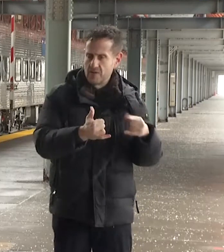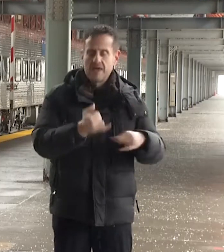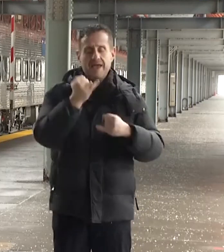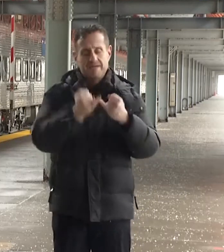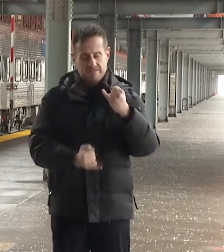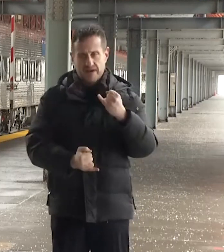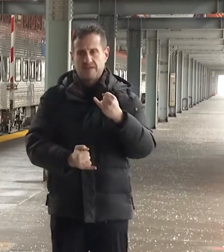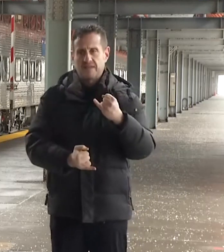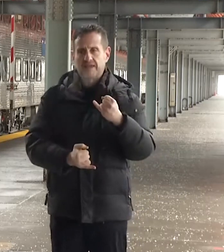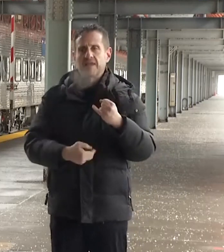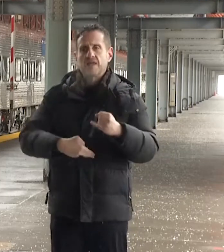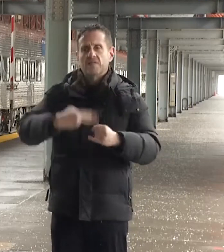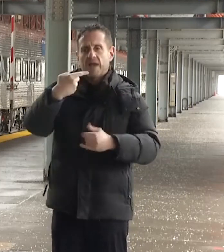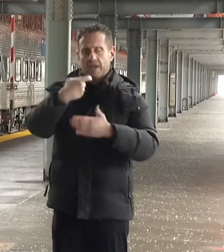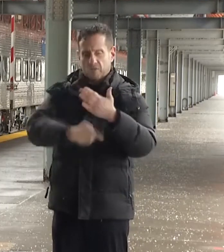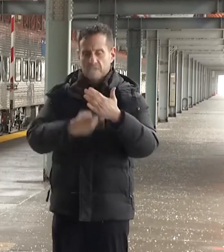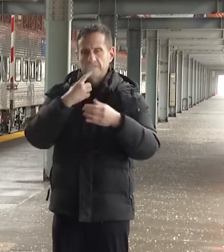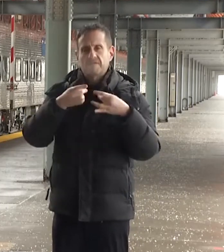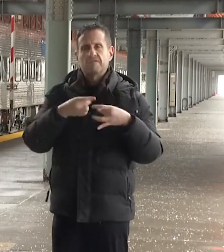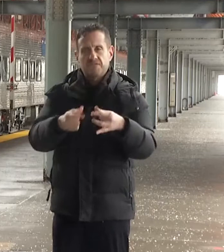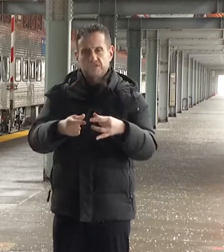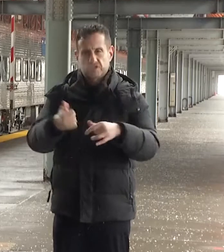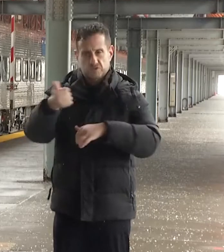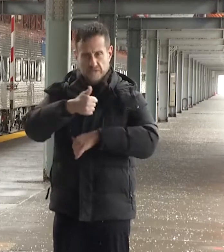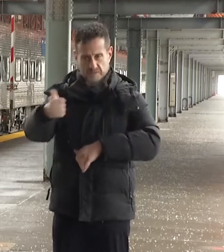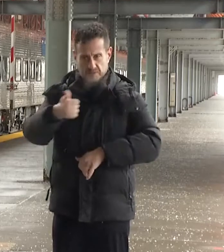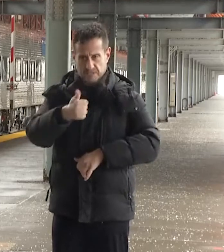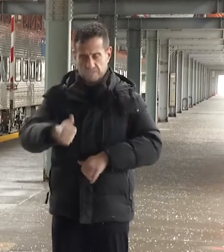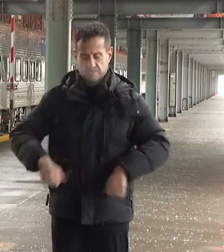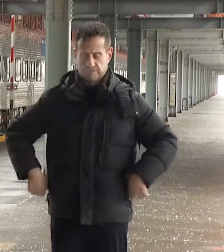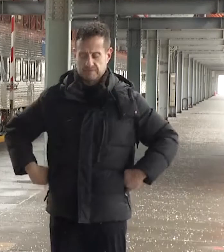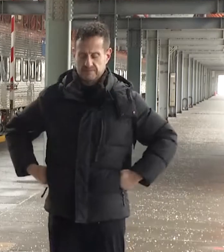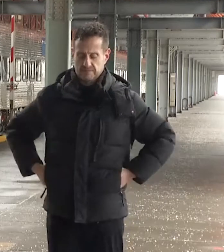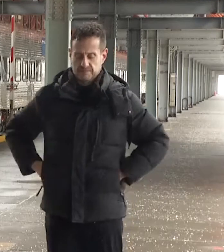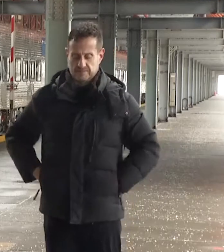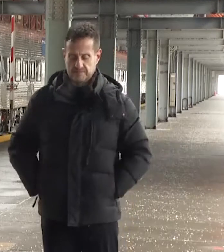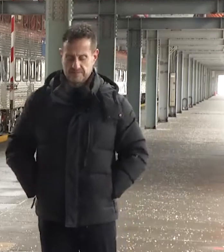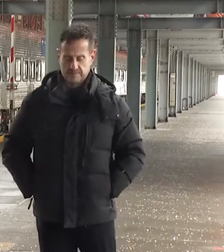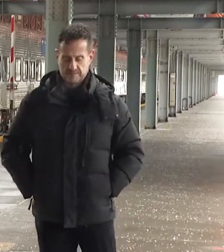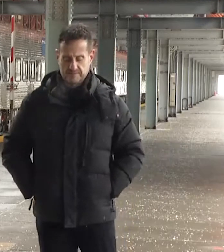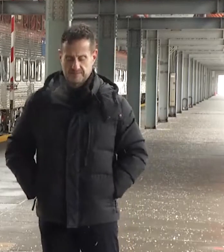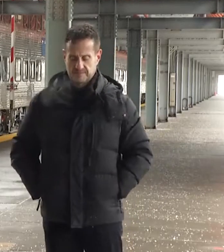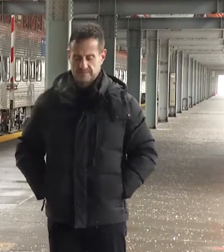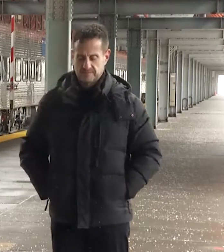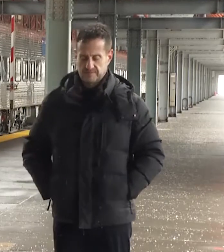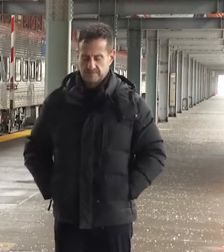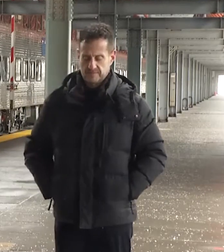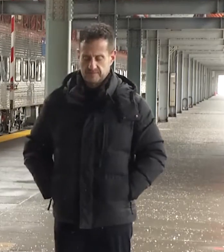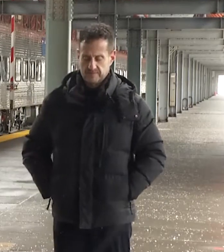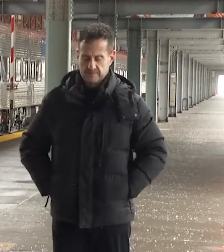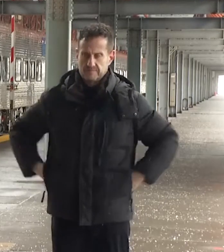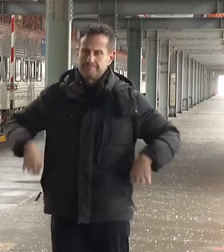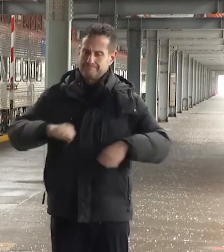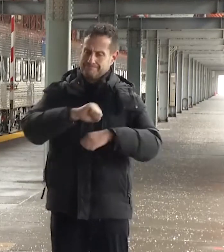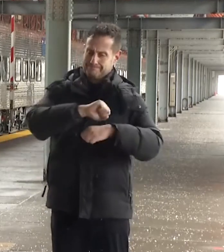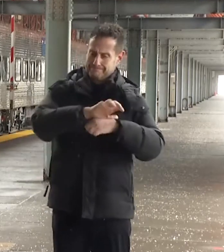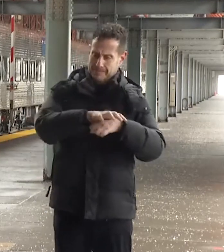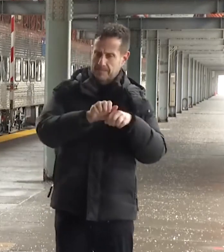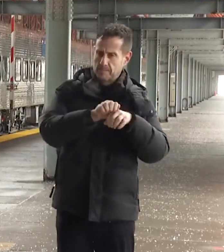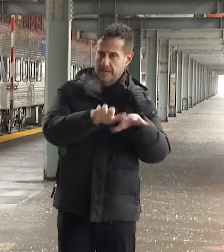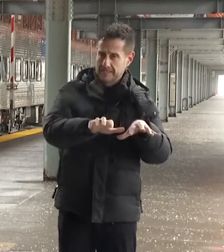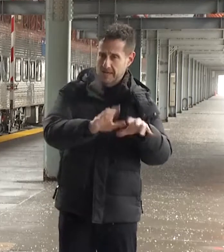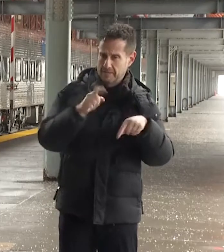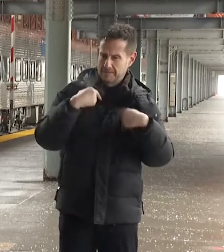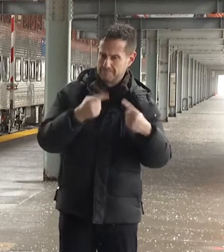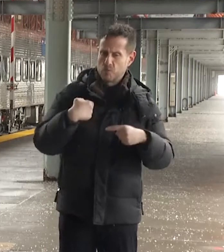the high expense of efficient transportation. During this pandemic, we have seen that Metra Electric and Rock